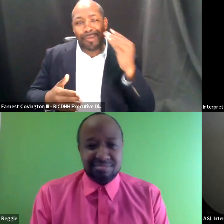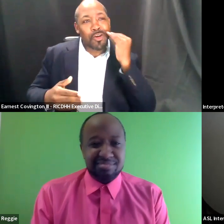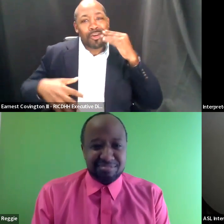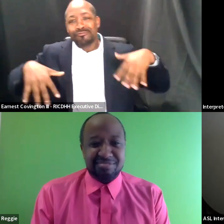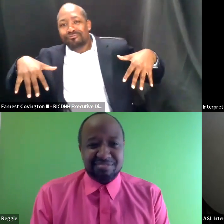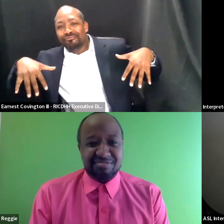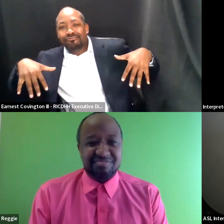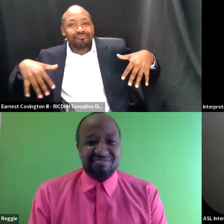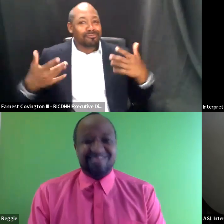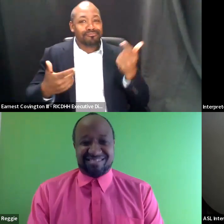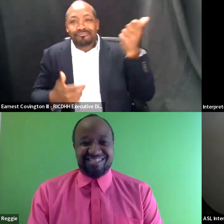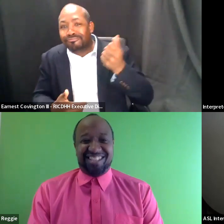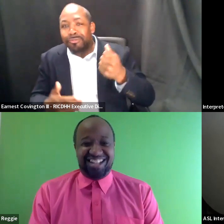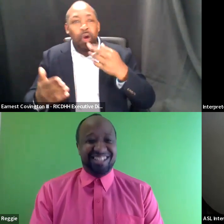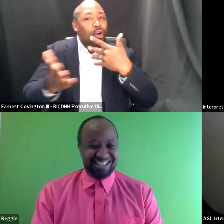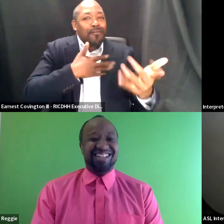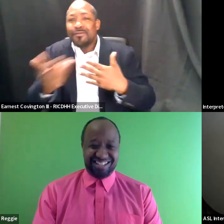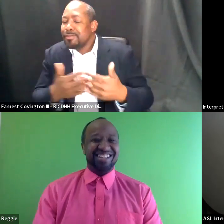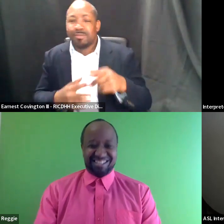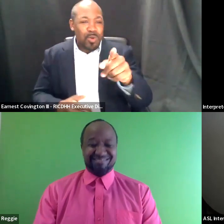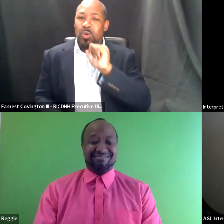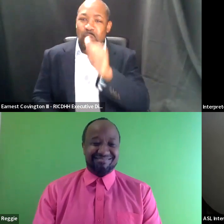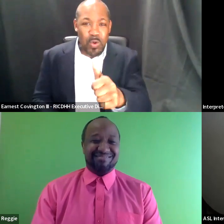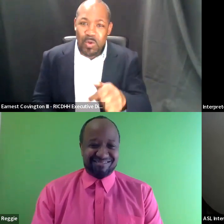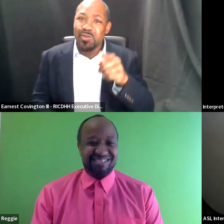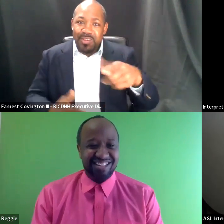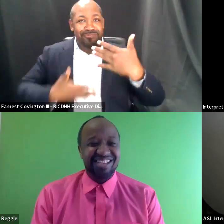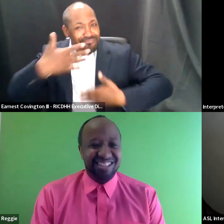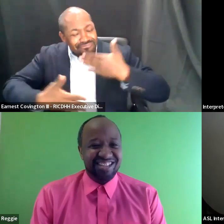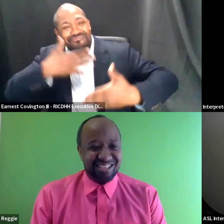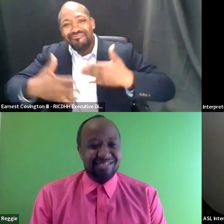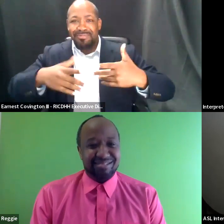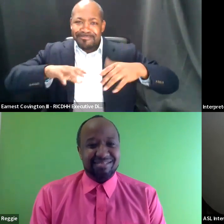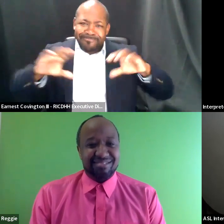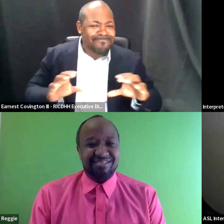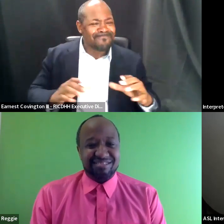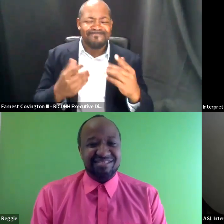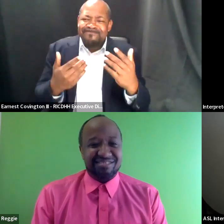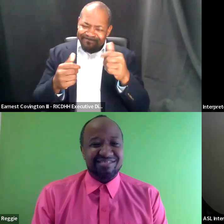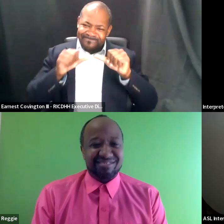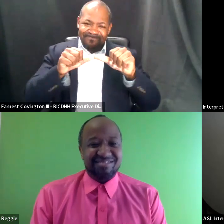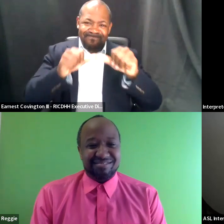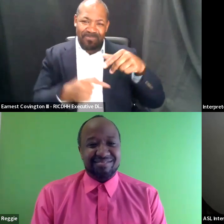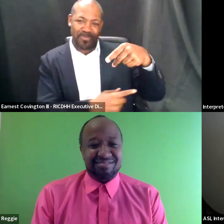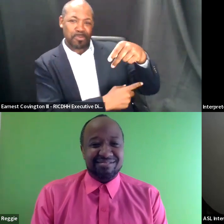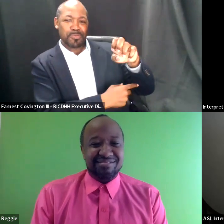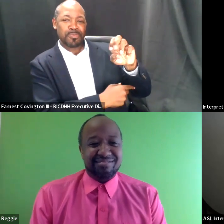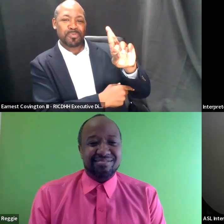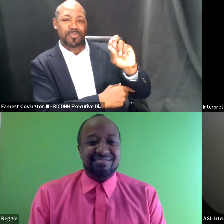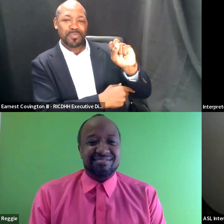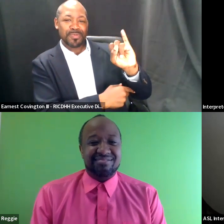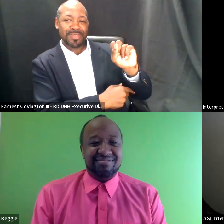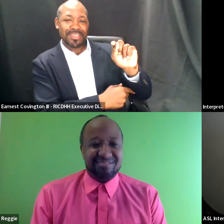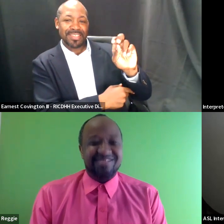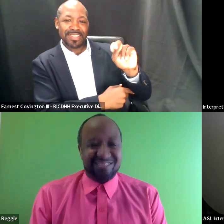You really felt this passion and you kept at it. You know, you could have just stayed home, right? You could have not gotten a job, or you could have gotten